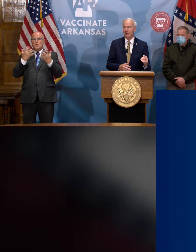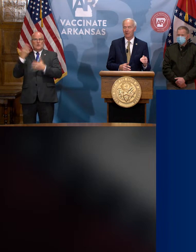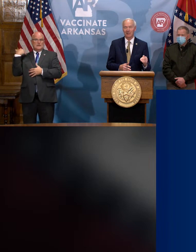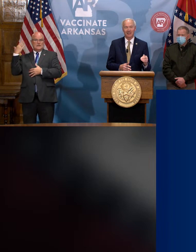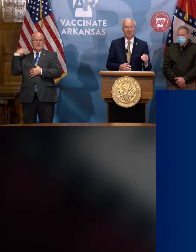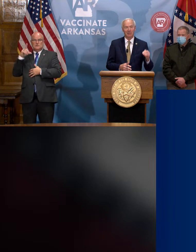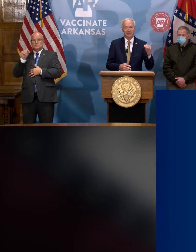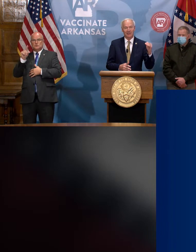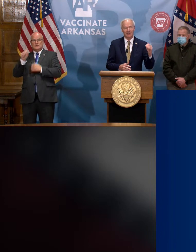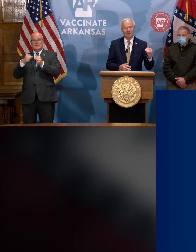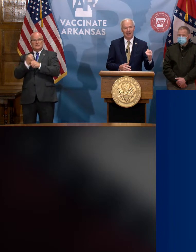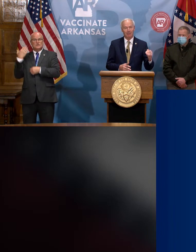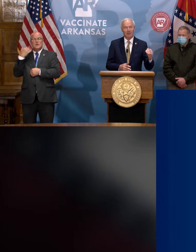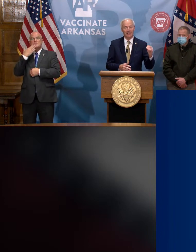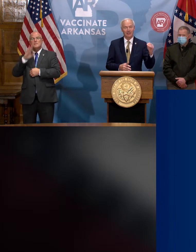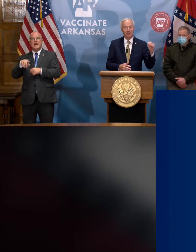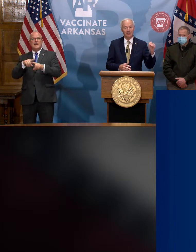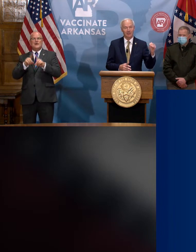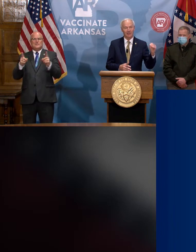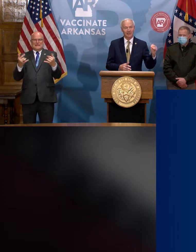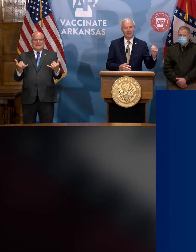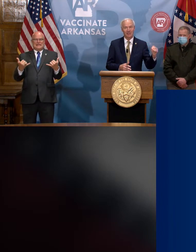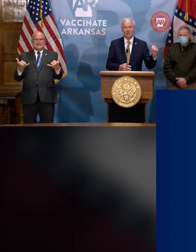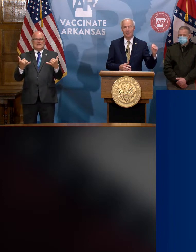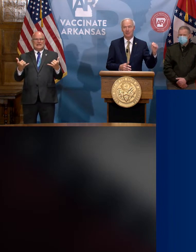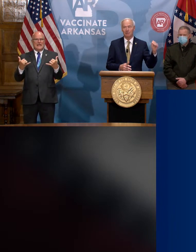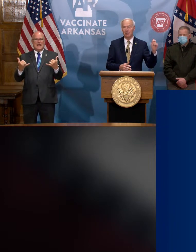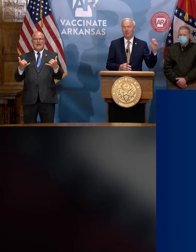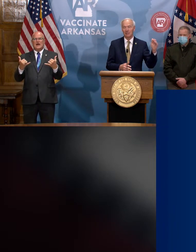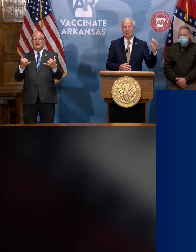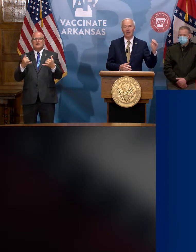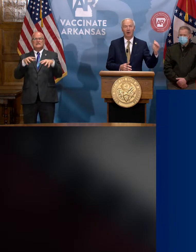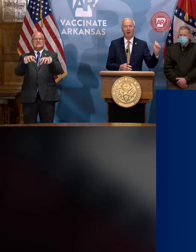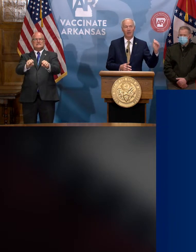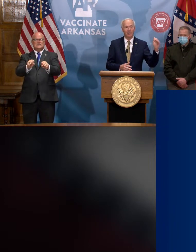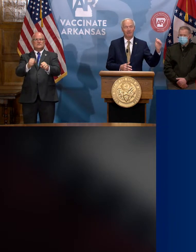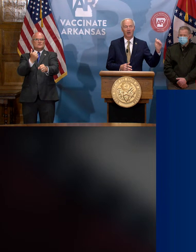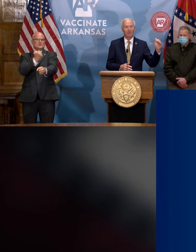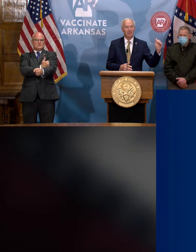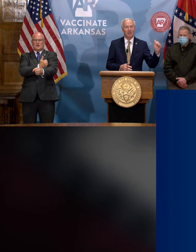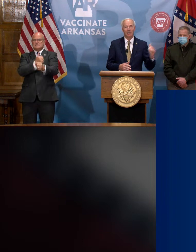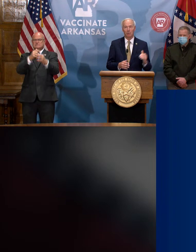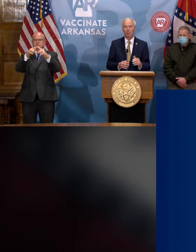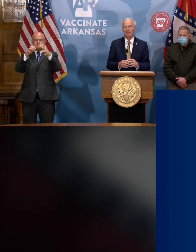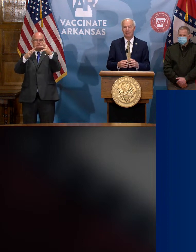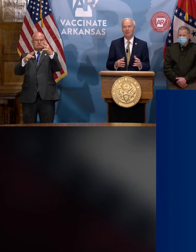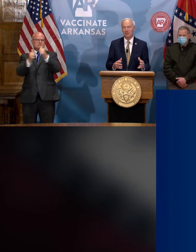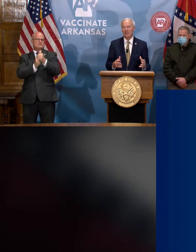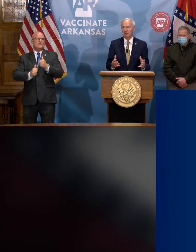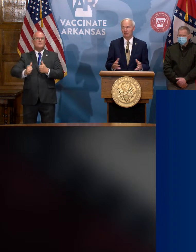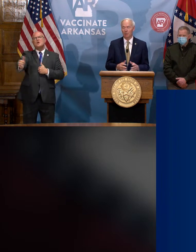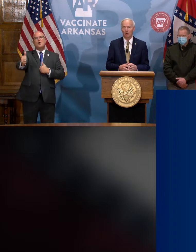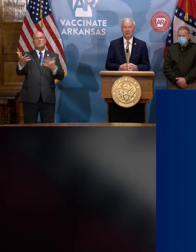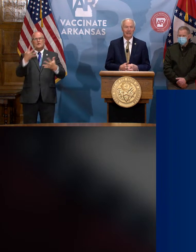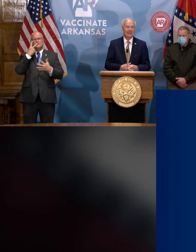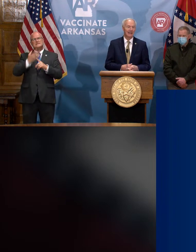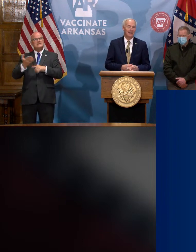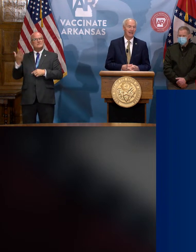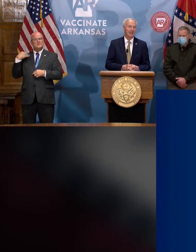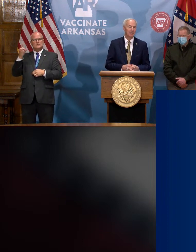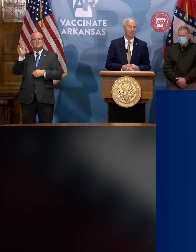years ago, but the apprehensions, the seizures of drugs, all are far beyond what we've ever seen